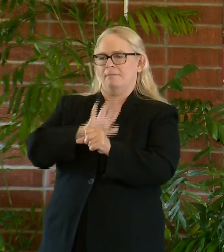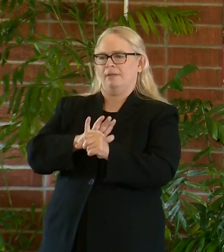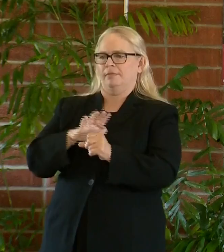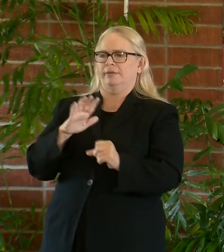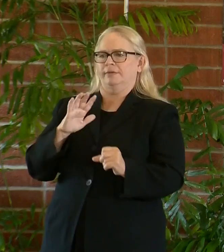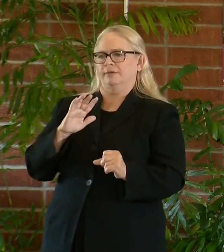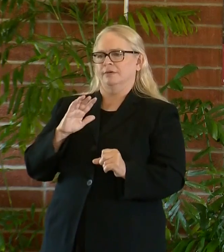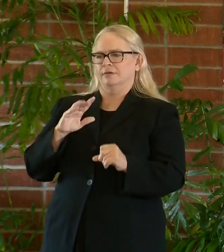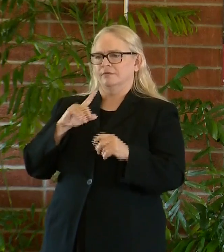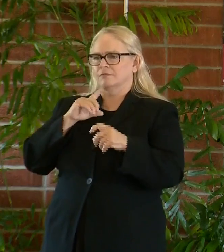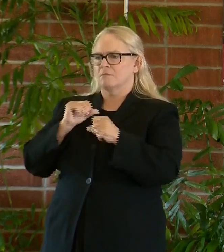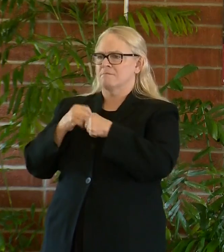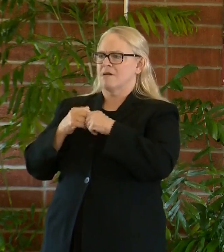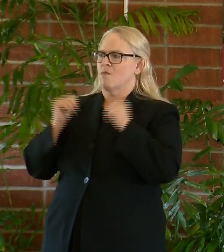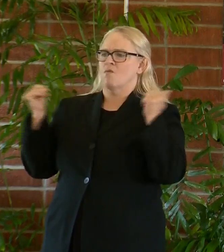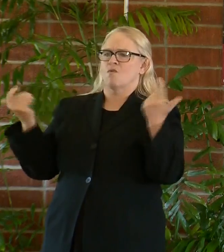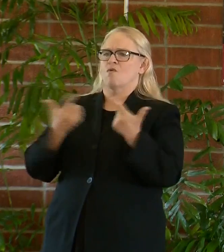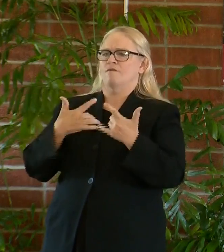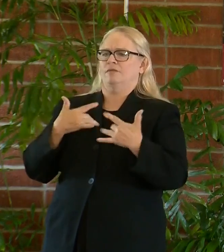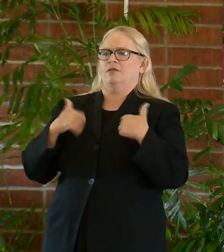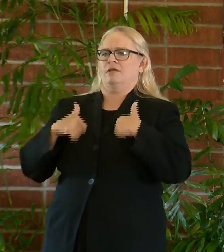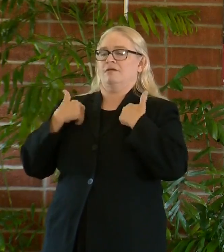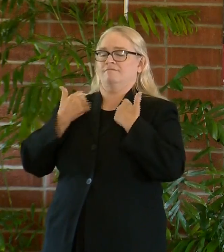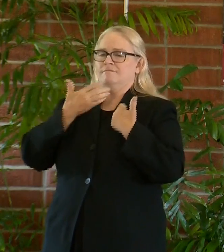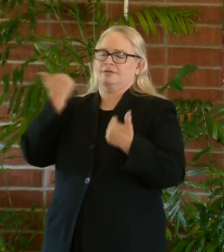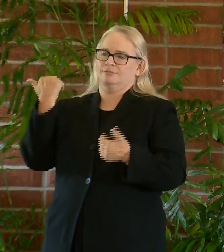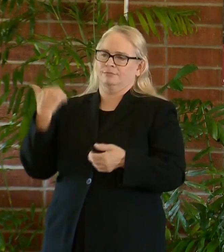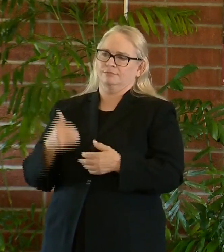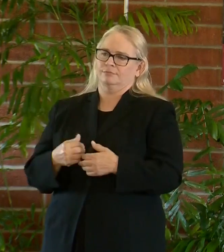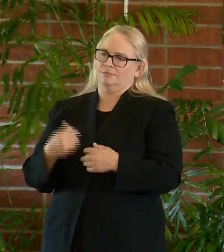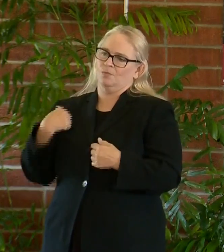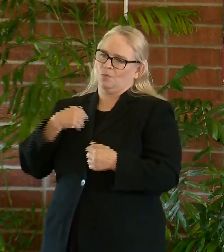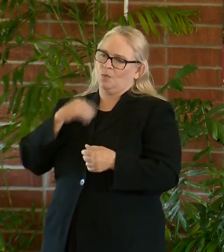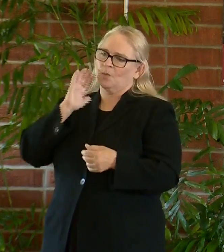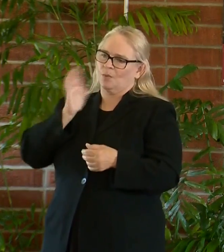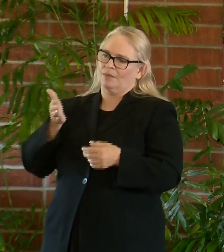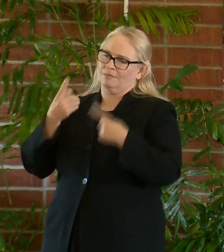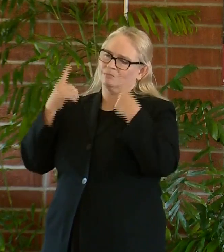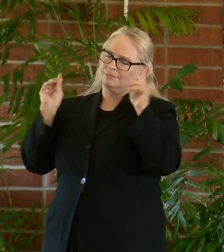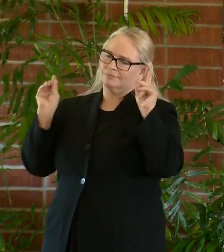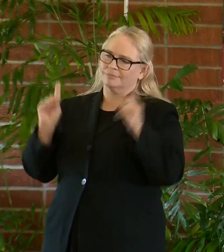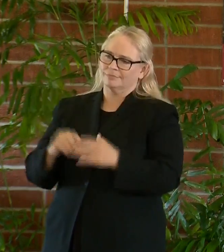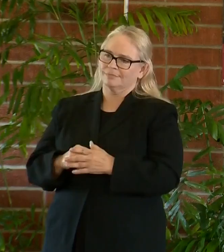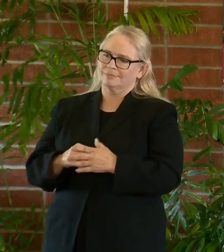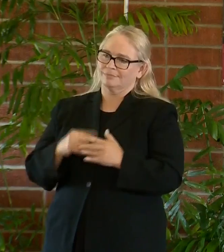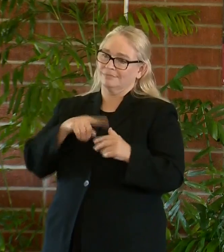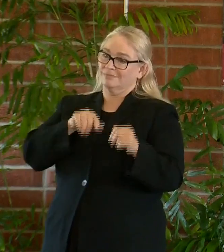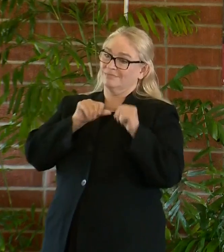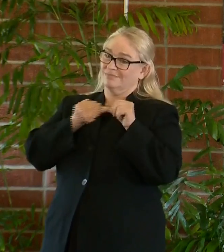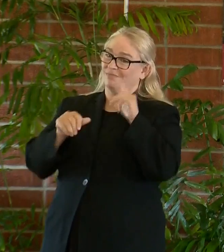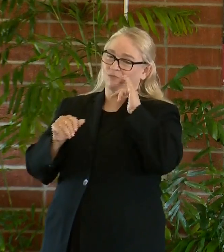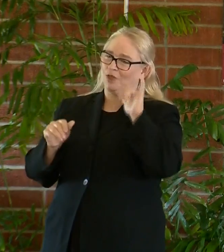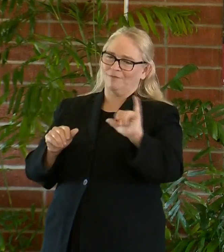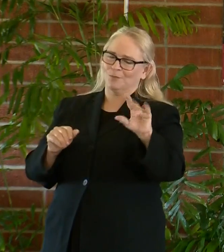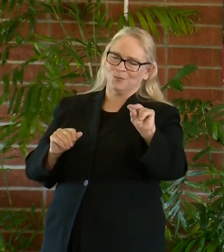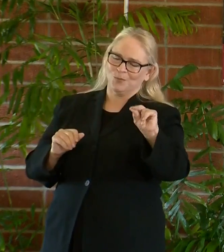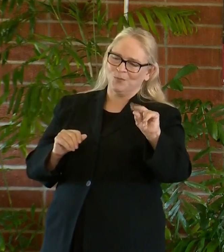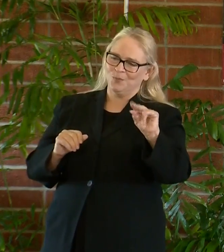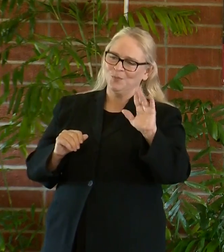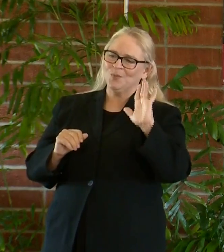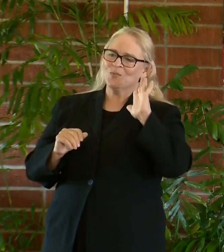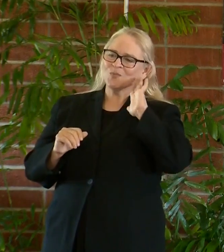great state. We will get through this. This is not permanent state. This is not the rest of